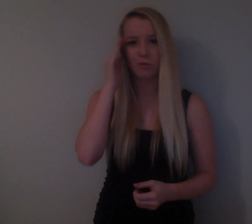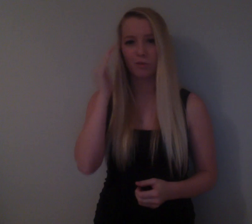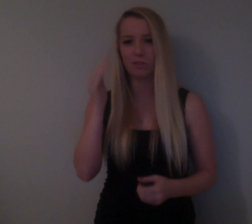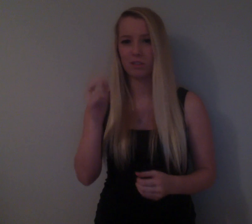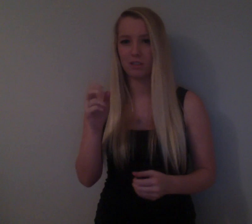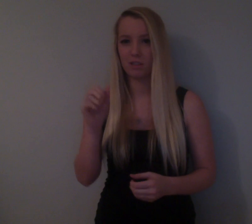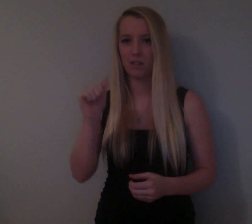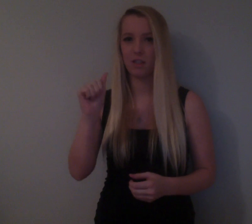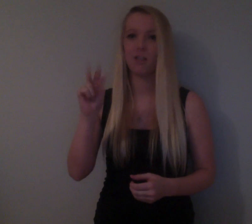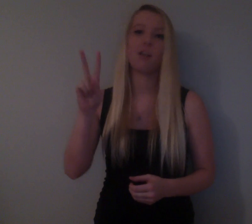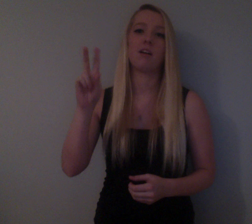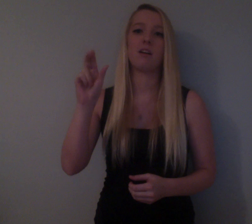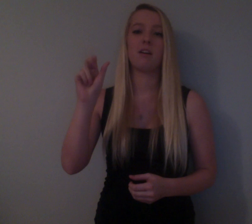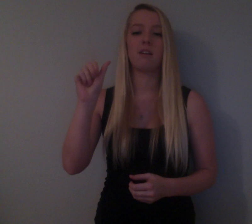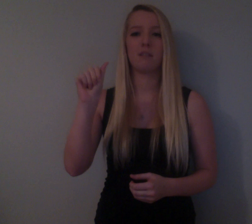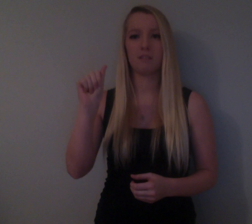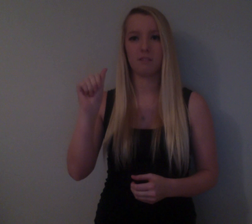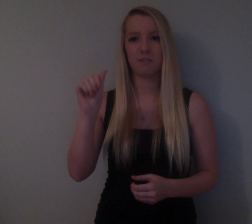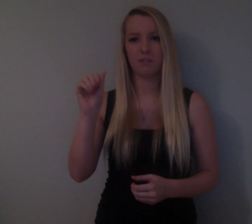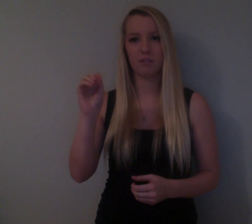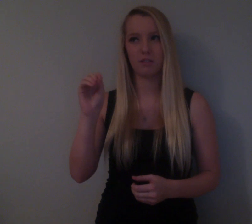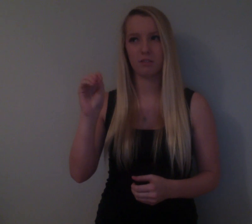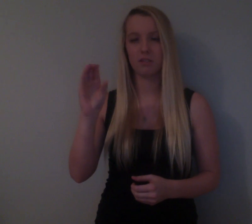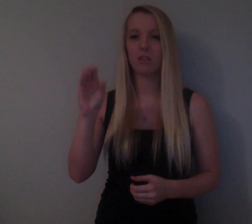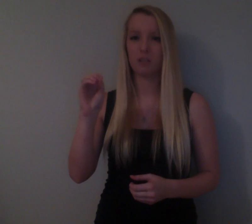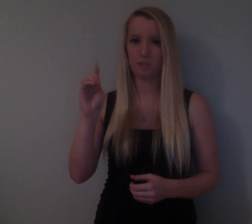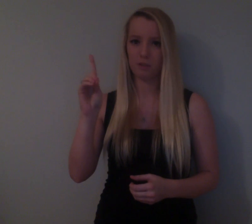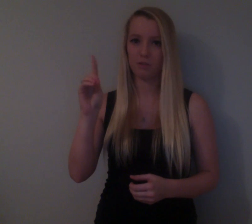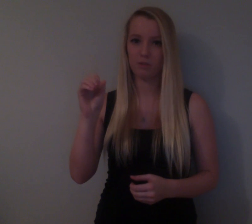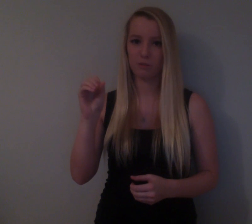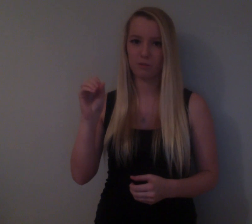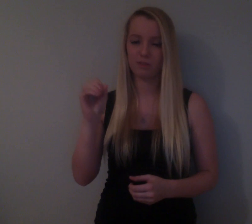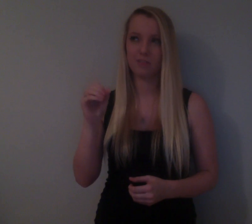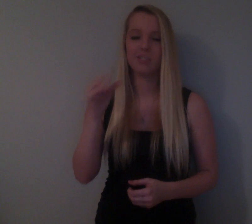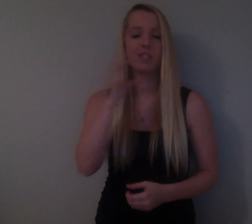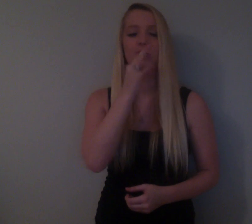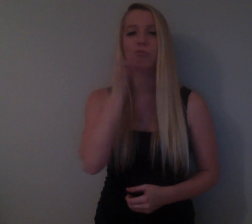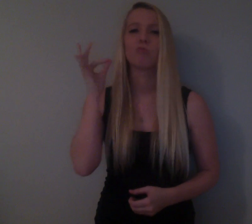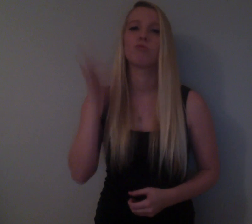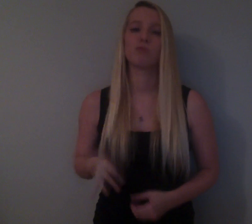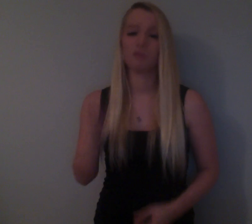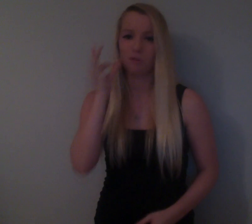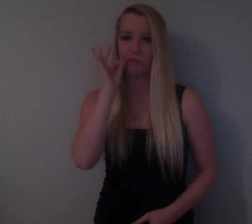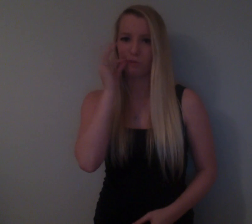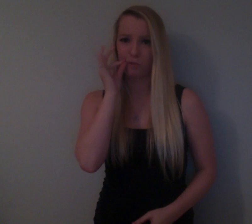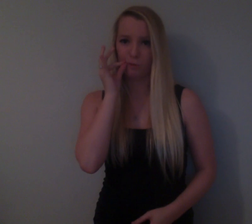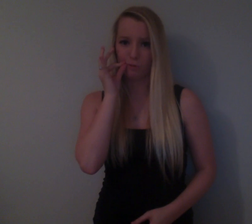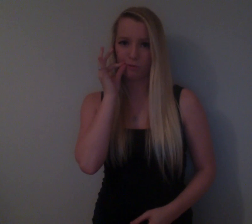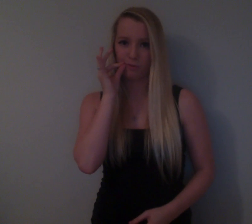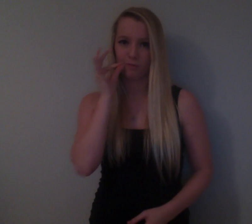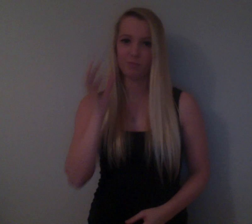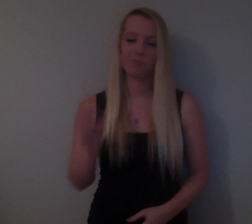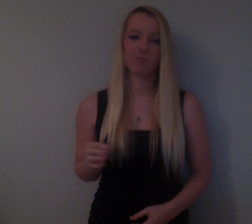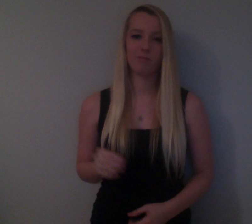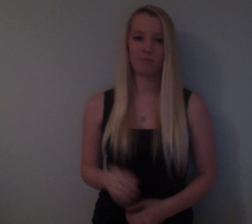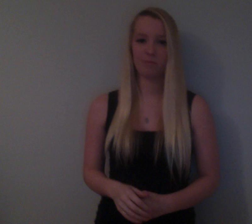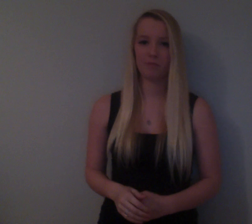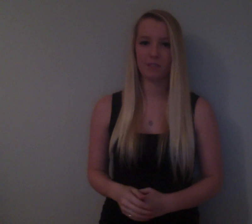fruit. It's actually the fattiest of all the fruits. You probably didn't even think it was a fruit even if you ate one. So, let's say I have